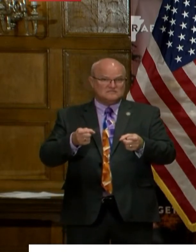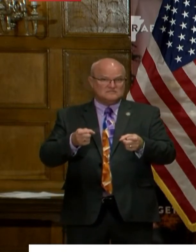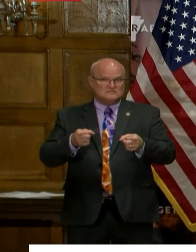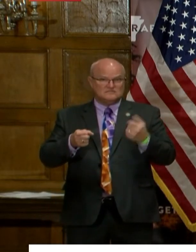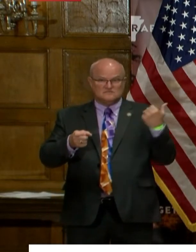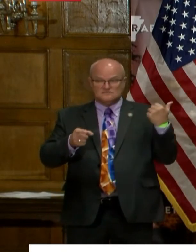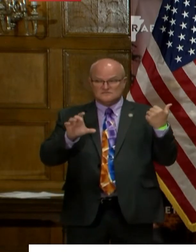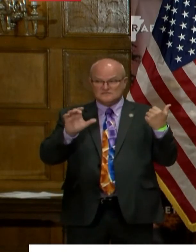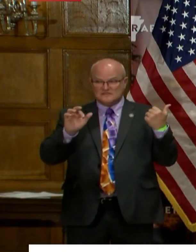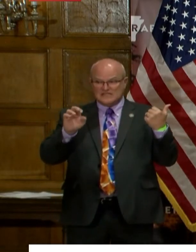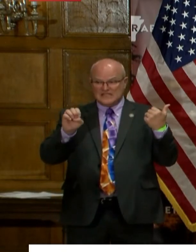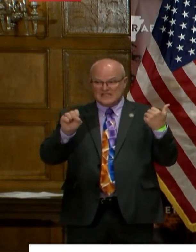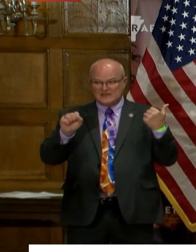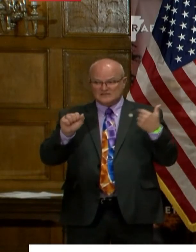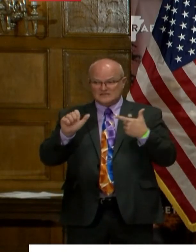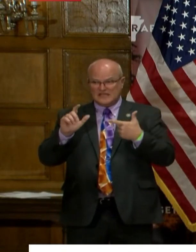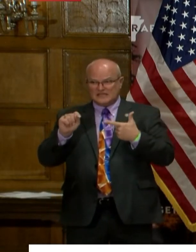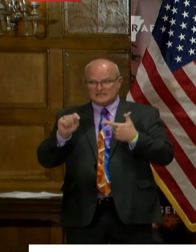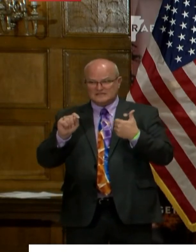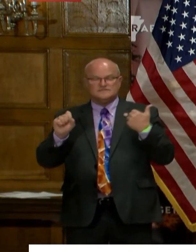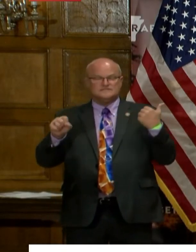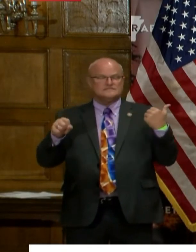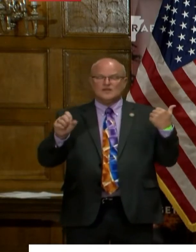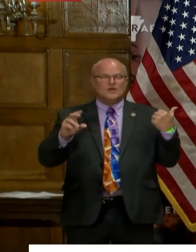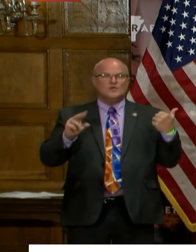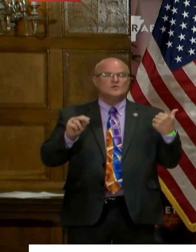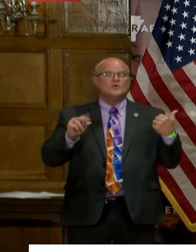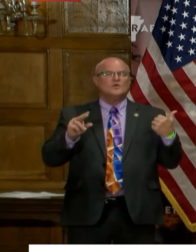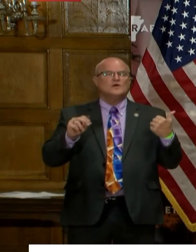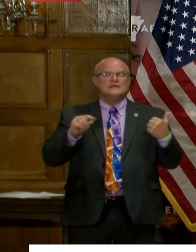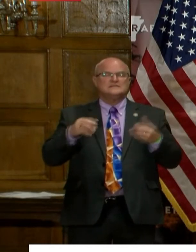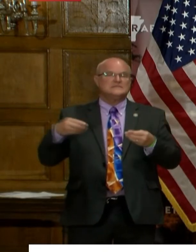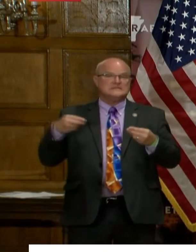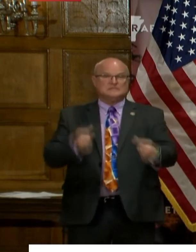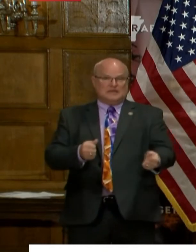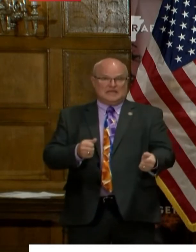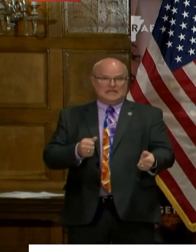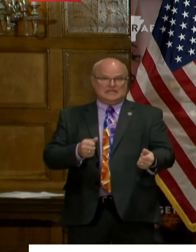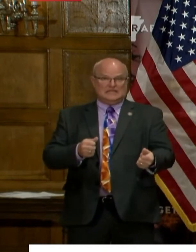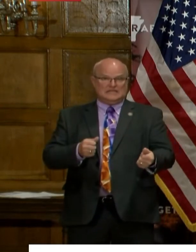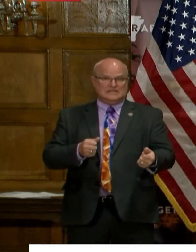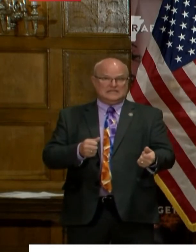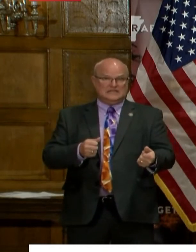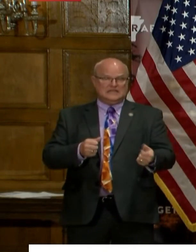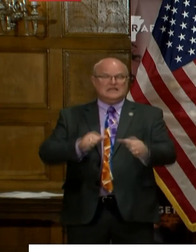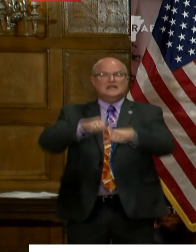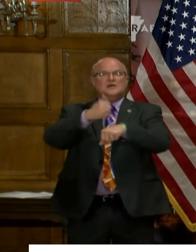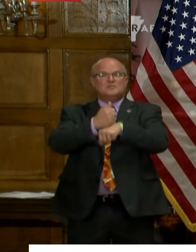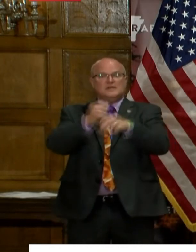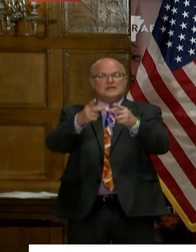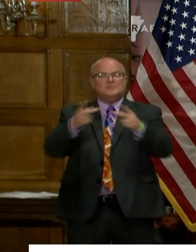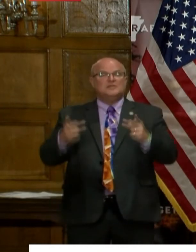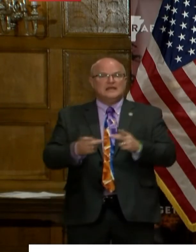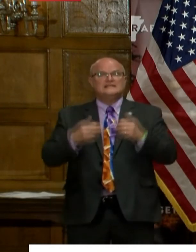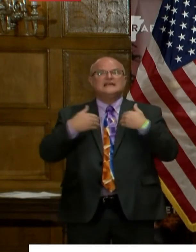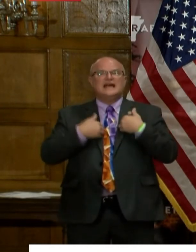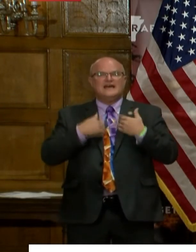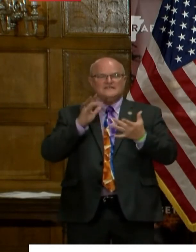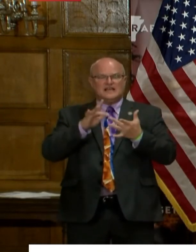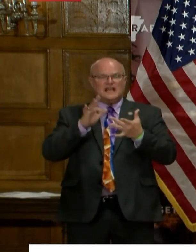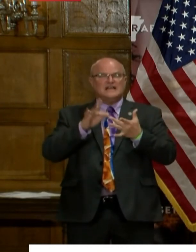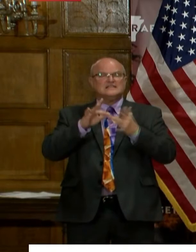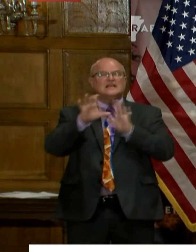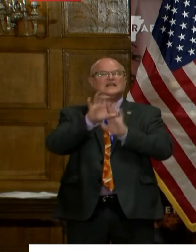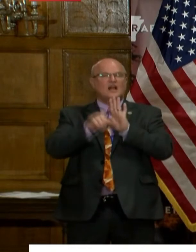For the CARES Act? No. It has to be spent. It's been put into place. We have our contracts